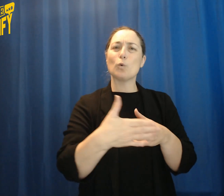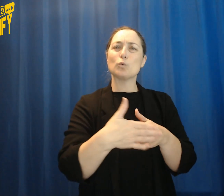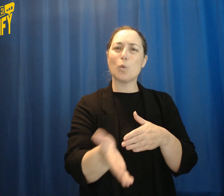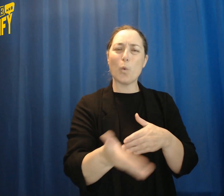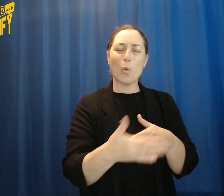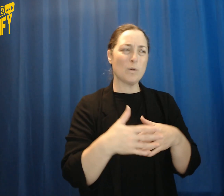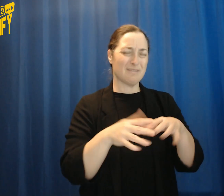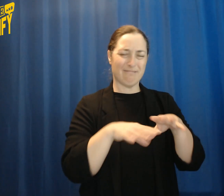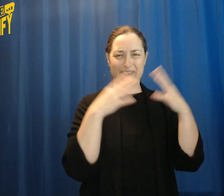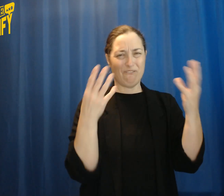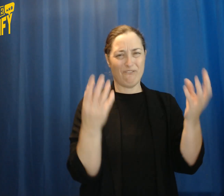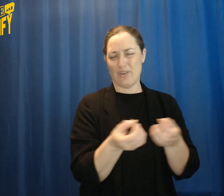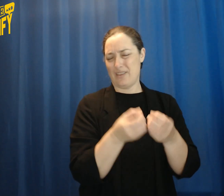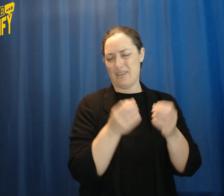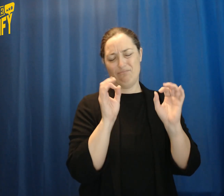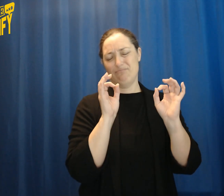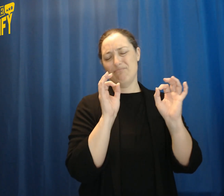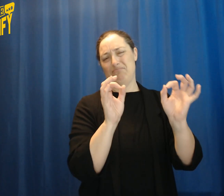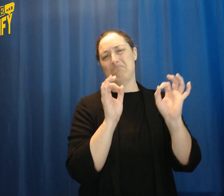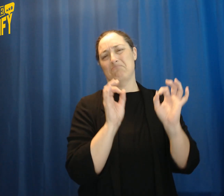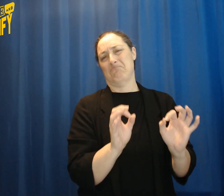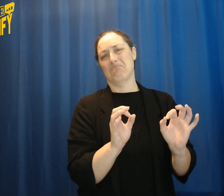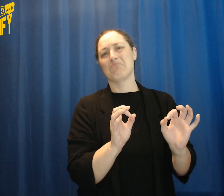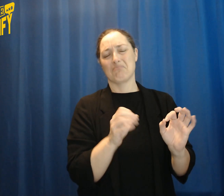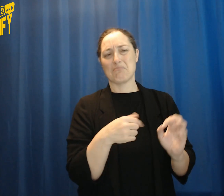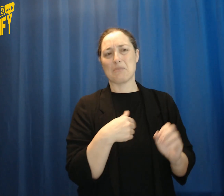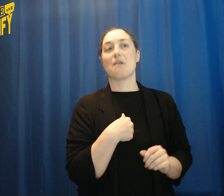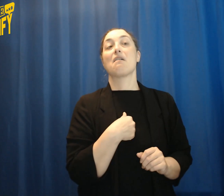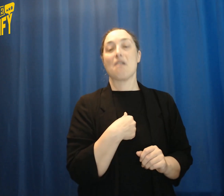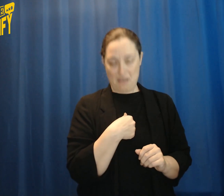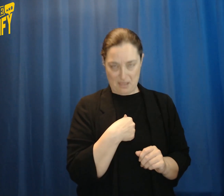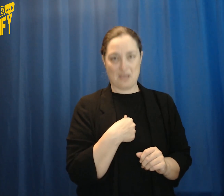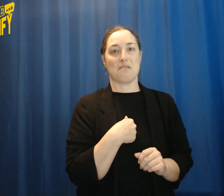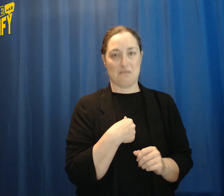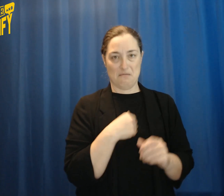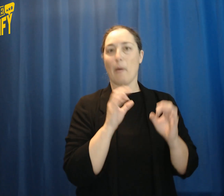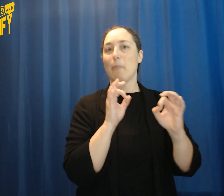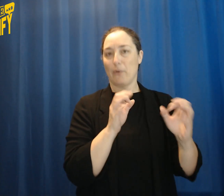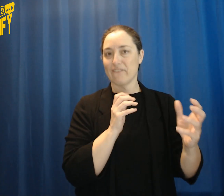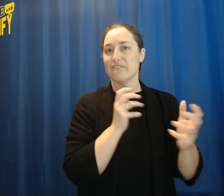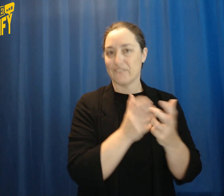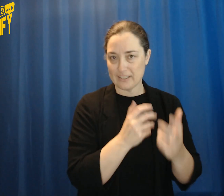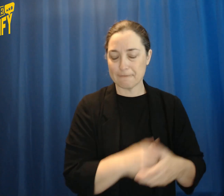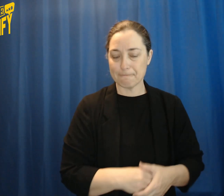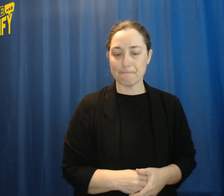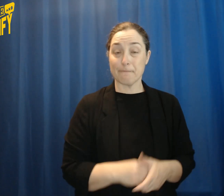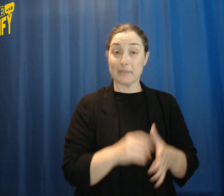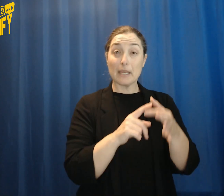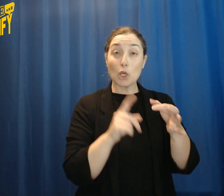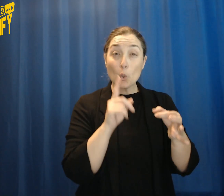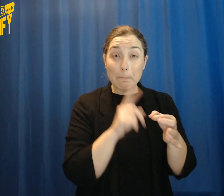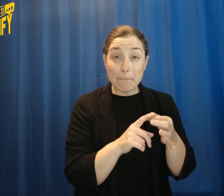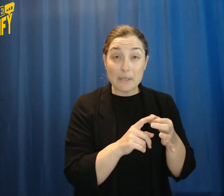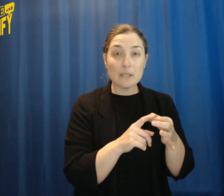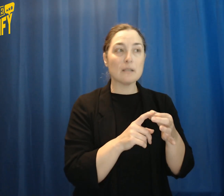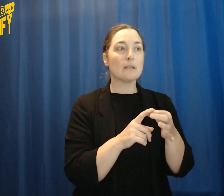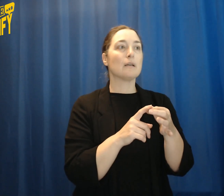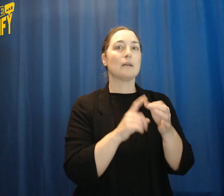was magic. And I'm like, perfect. And the equipment they had and the machinery